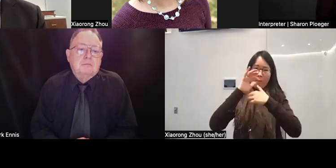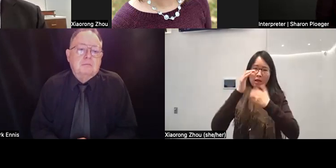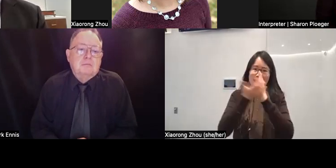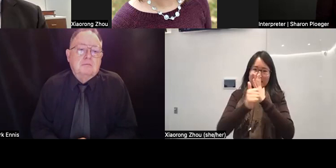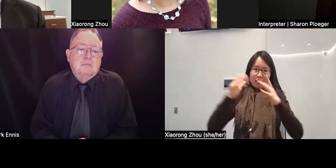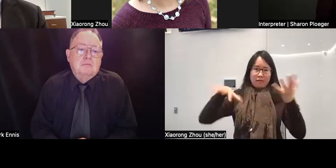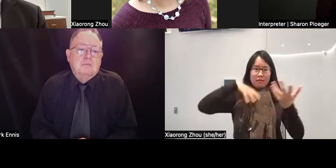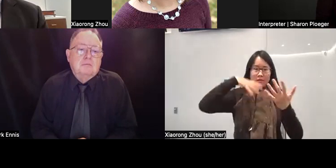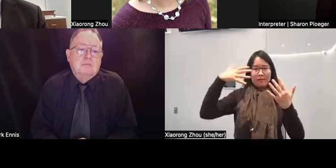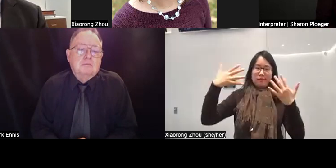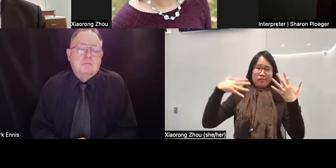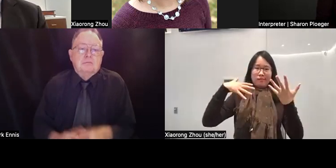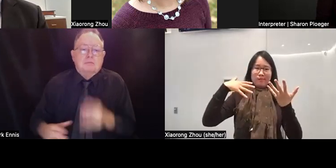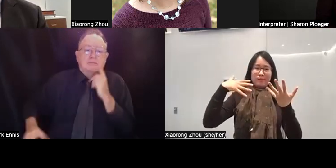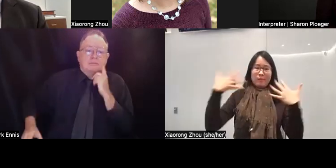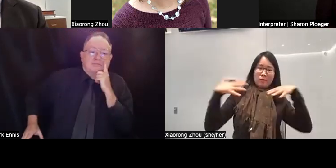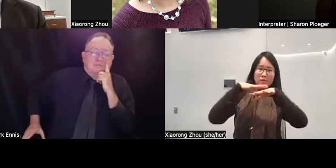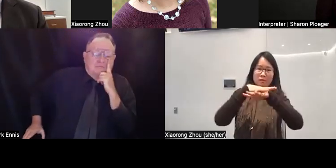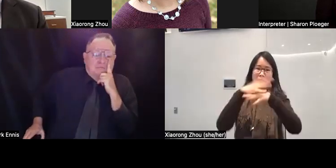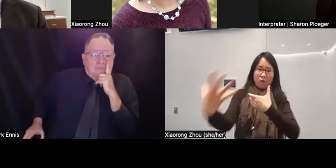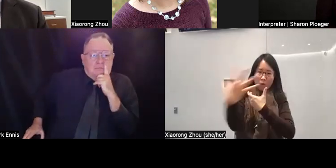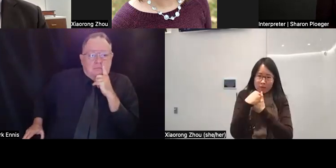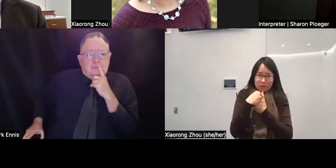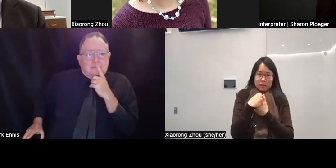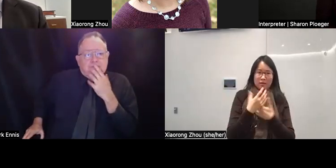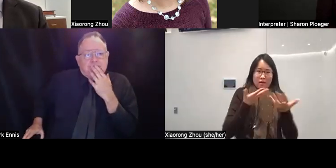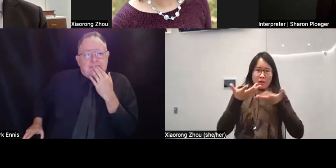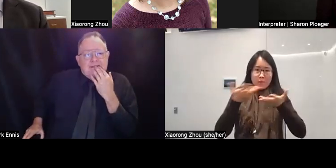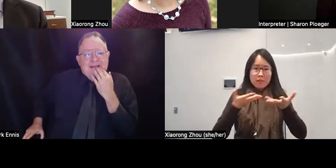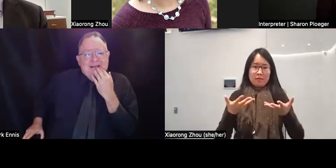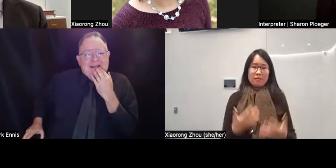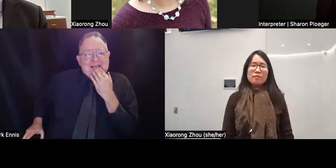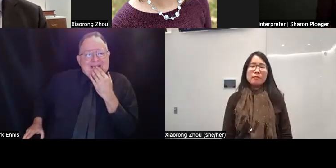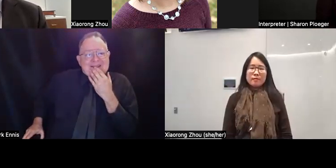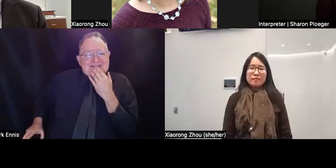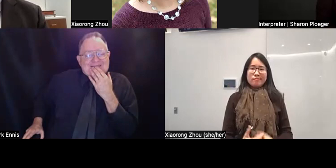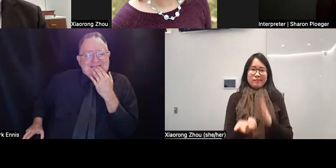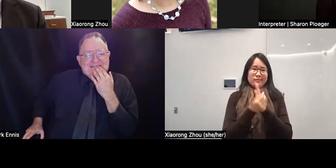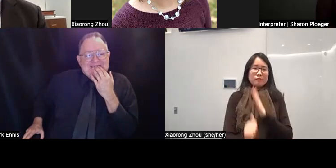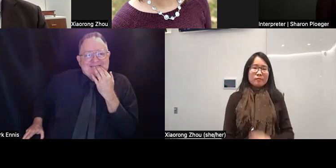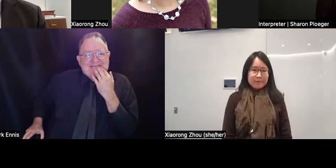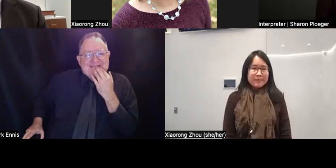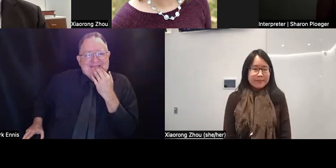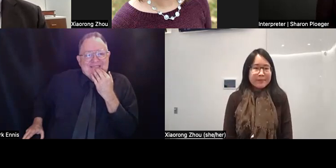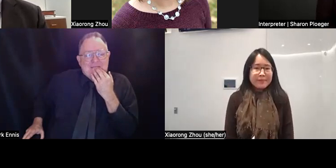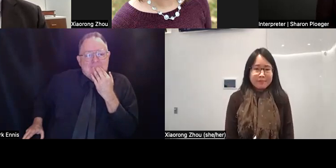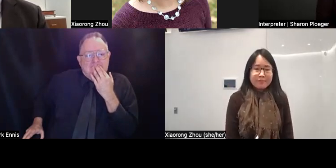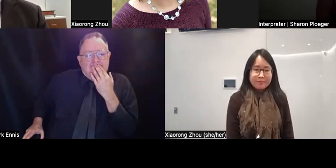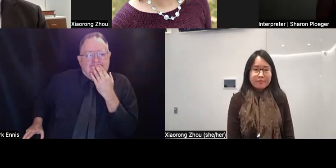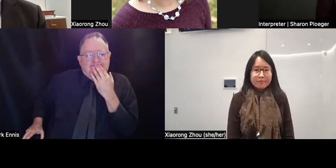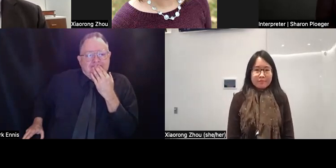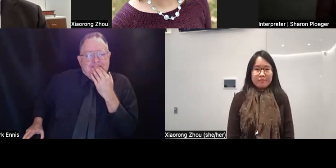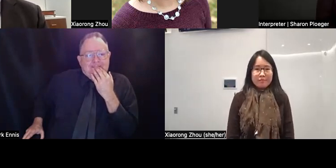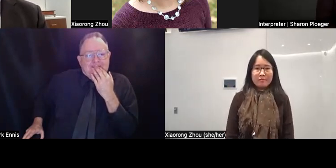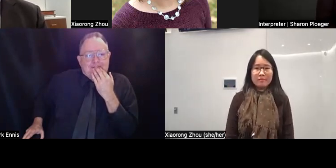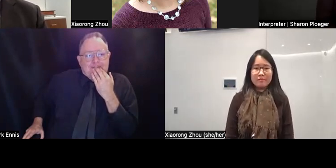If a deaf person is isolated in a silo and they don't have that opportunity to interact with one another and to learn